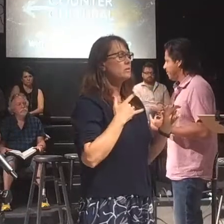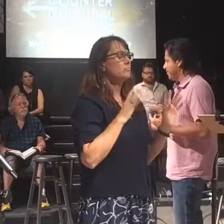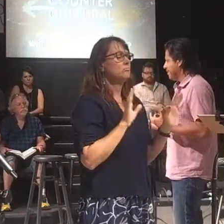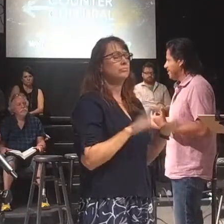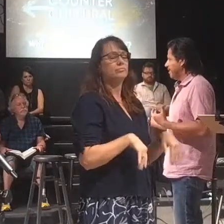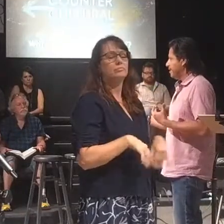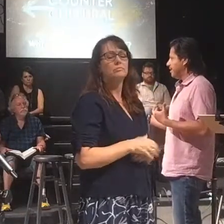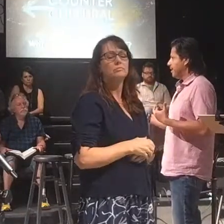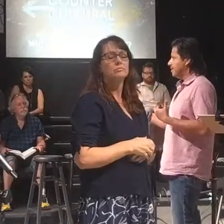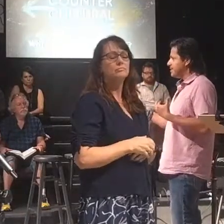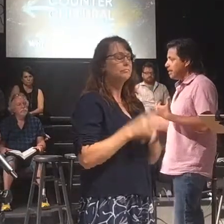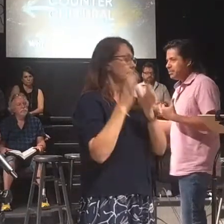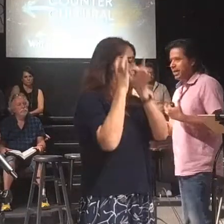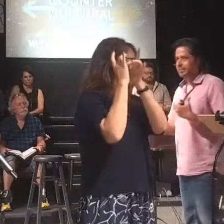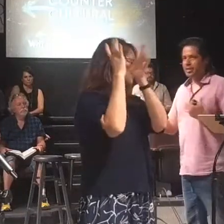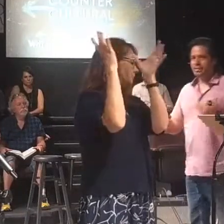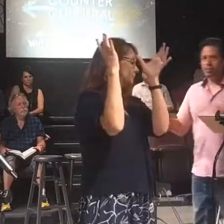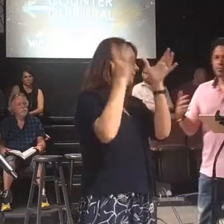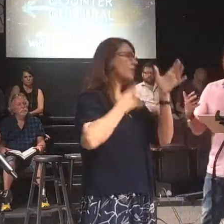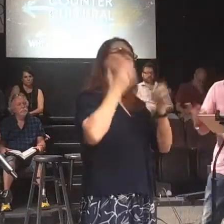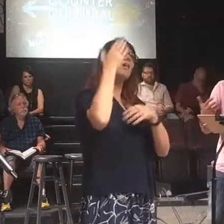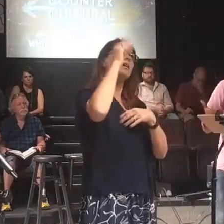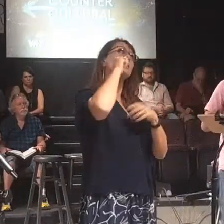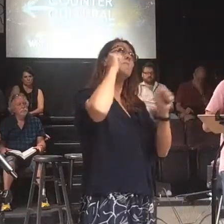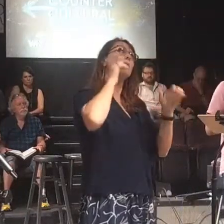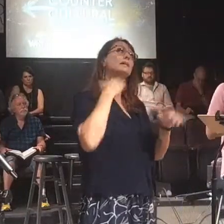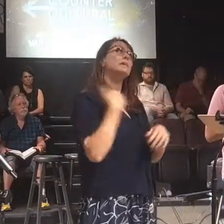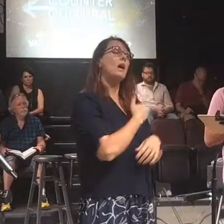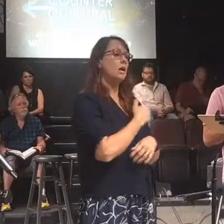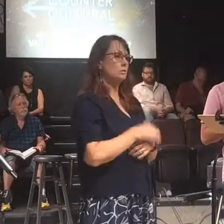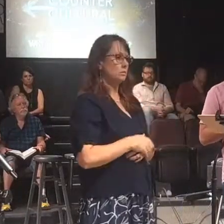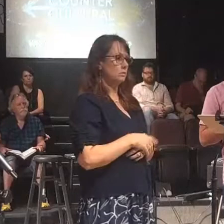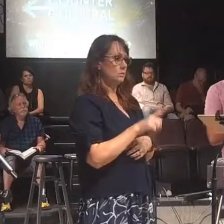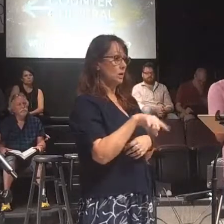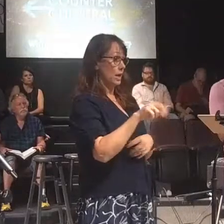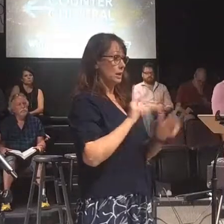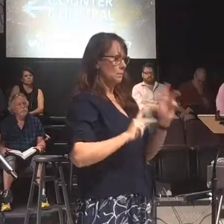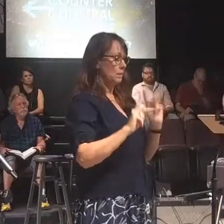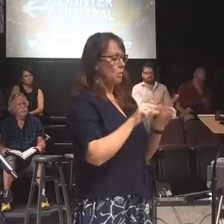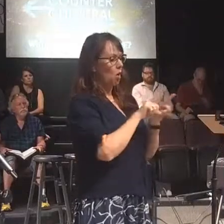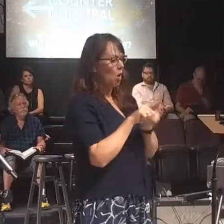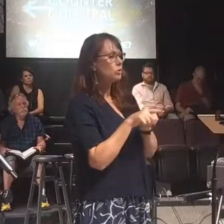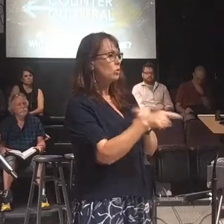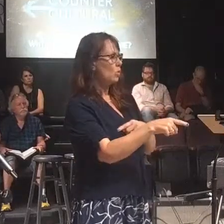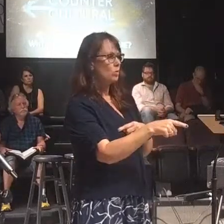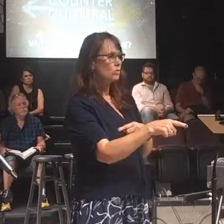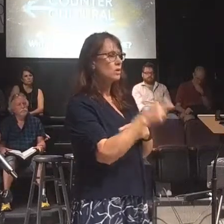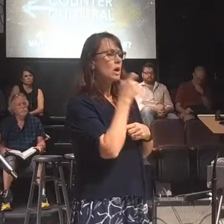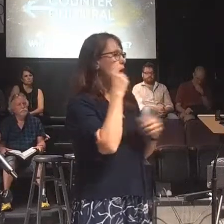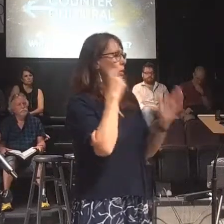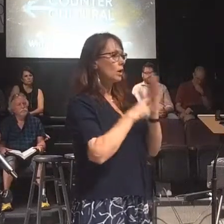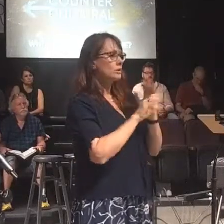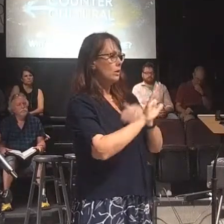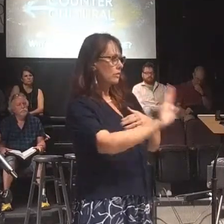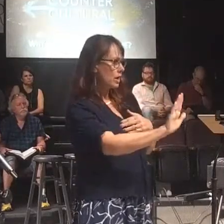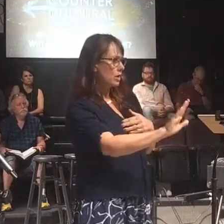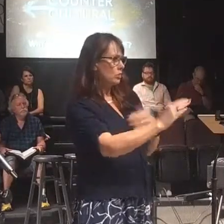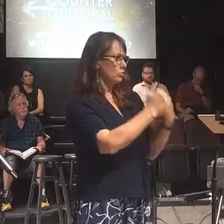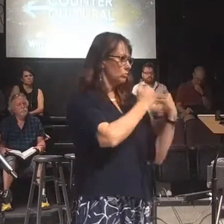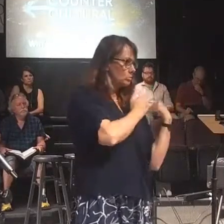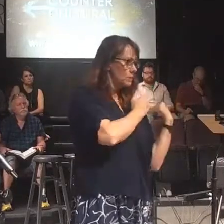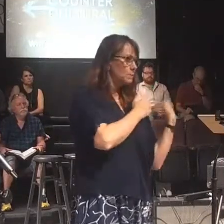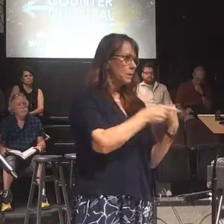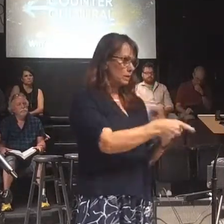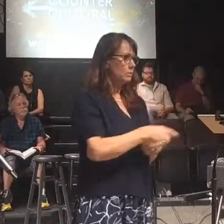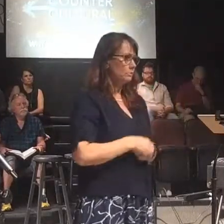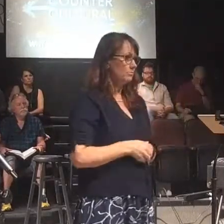blessing them. And at the same time, they don't realize, they're sort of blind to their part in this. right? And isn't that what